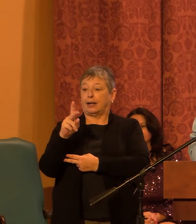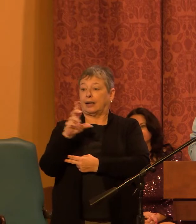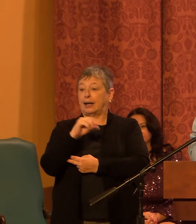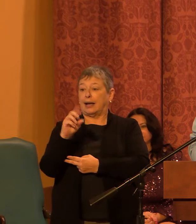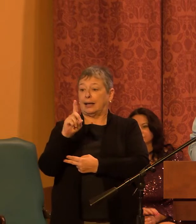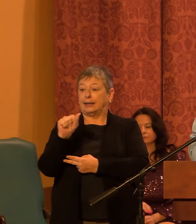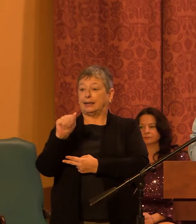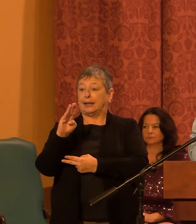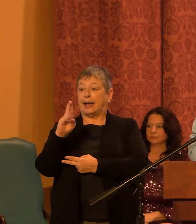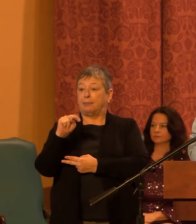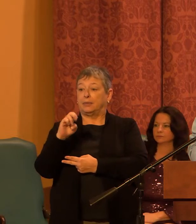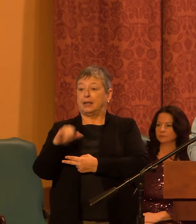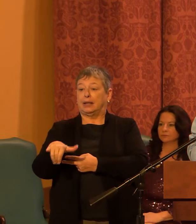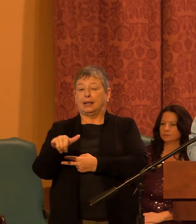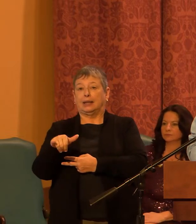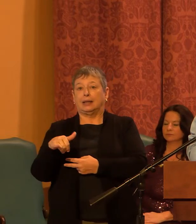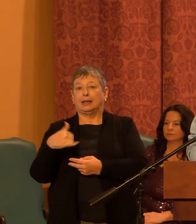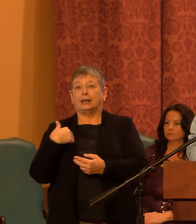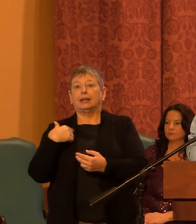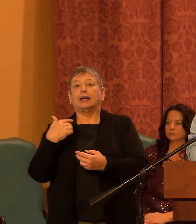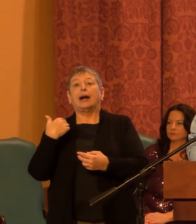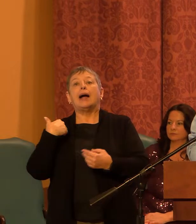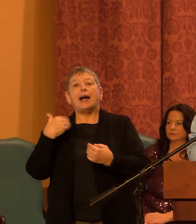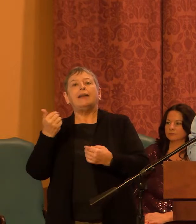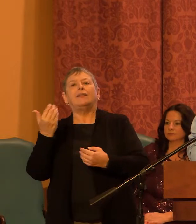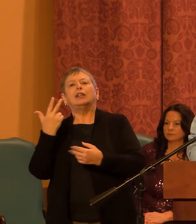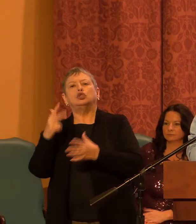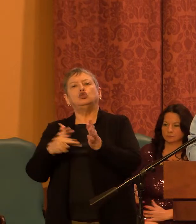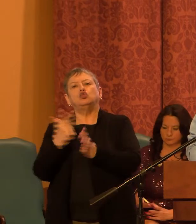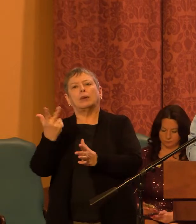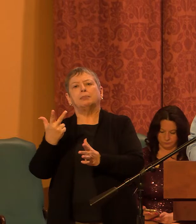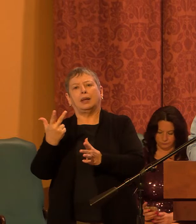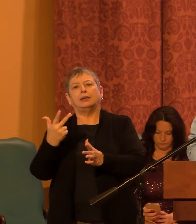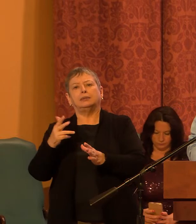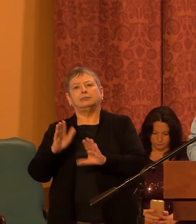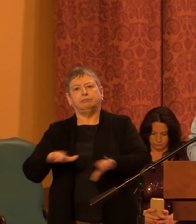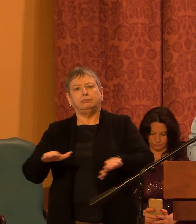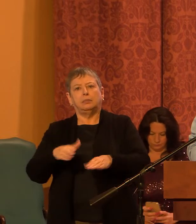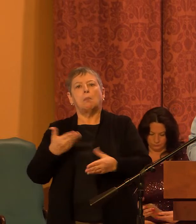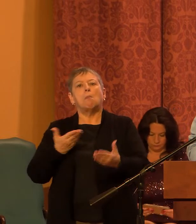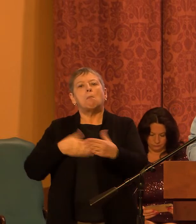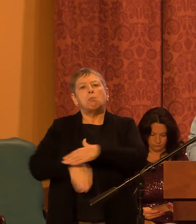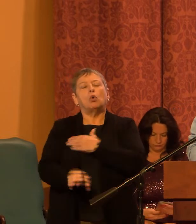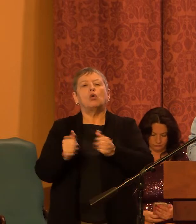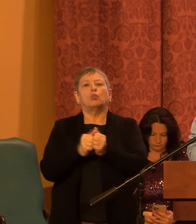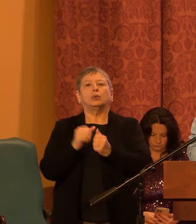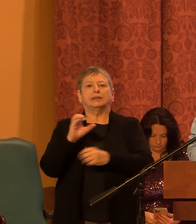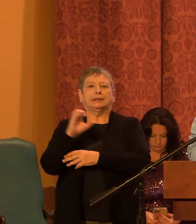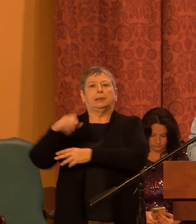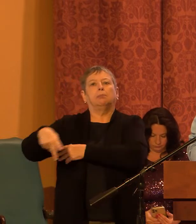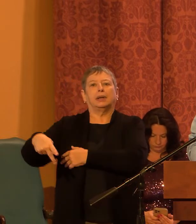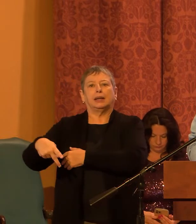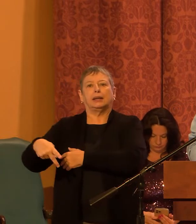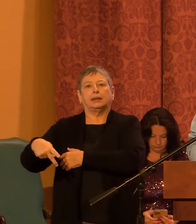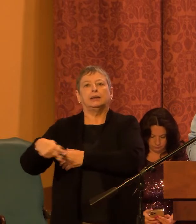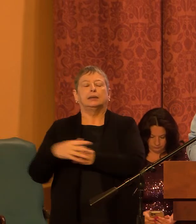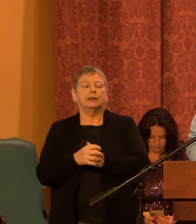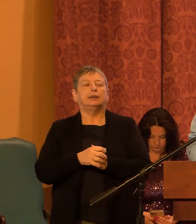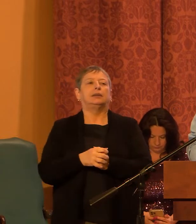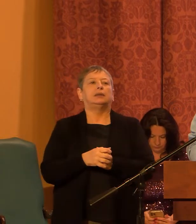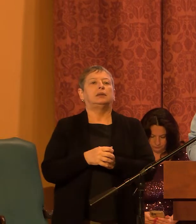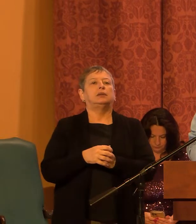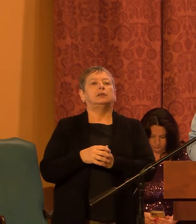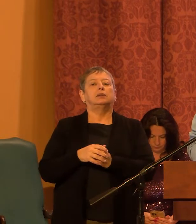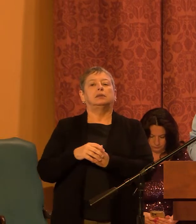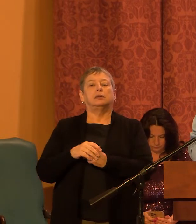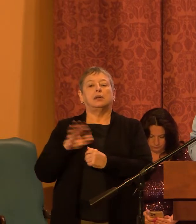17-year-old triplets who were born with cerebral palsy. 2 of the triplets have severe needs and are chair-bound. Their